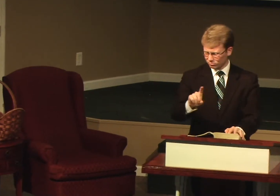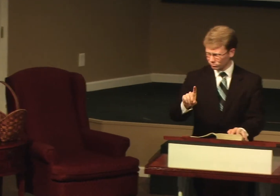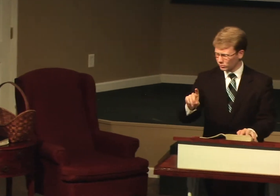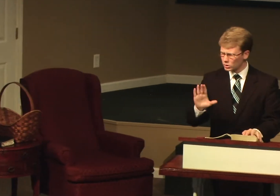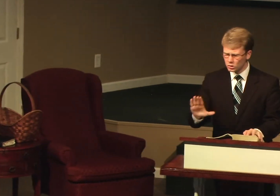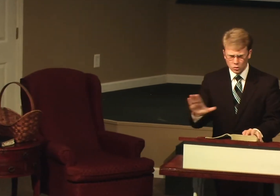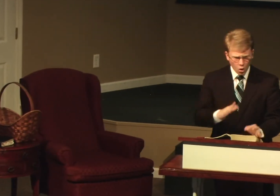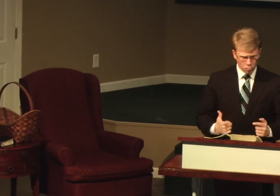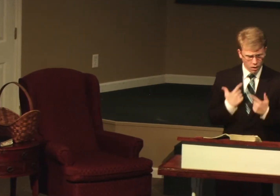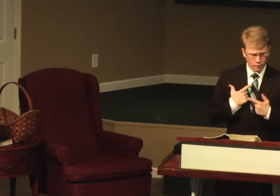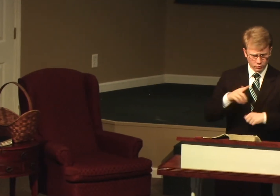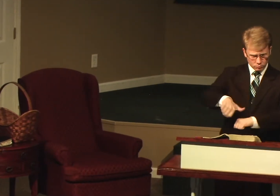in written form.